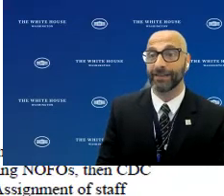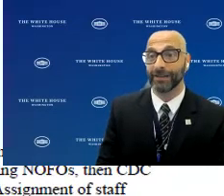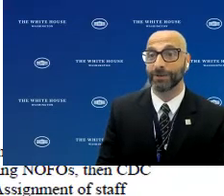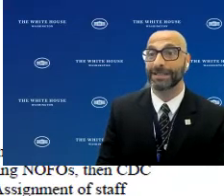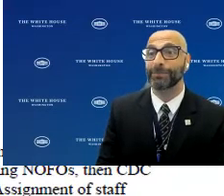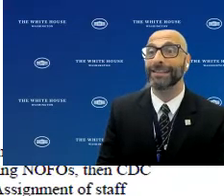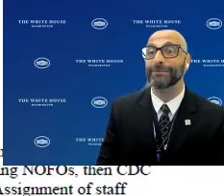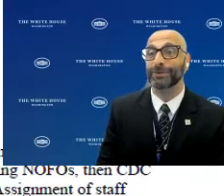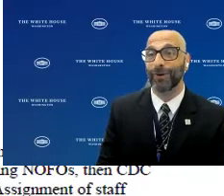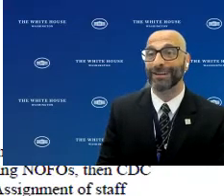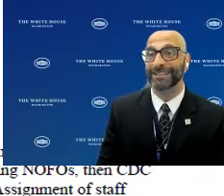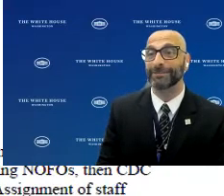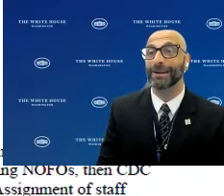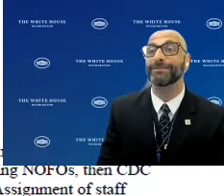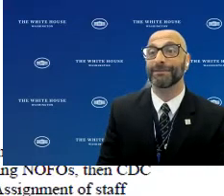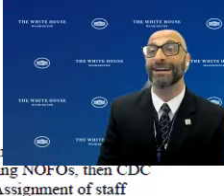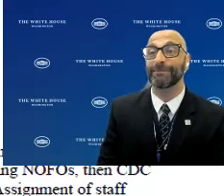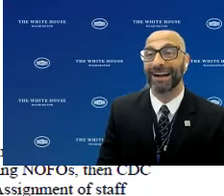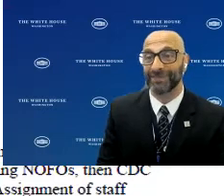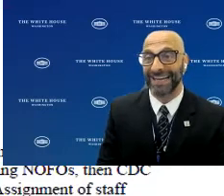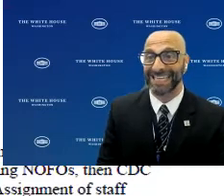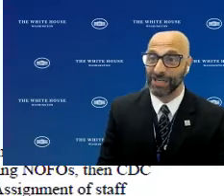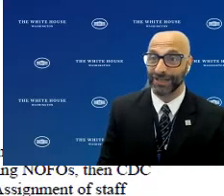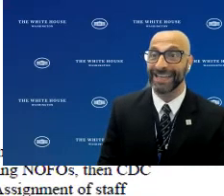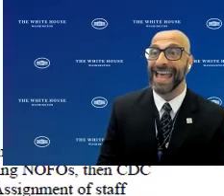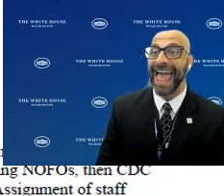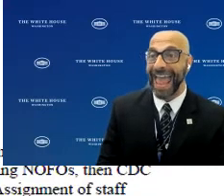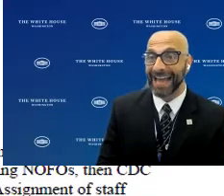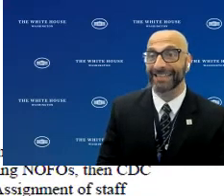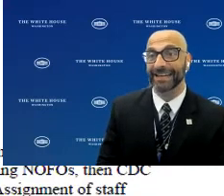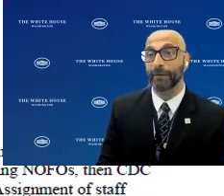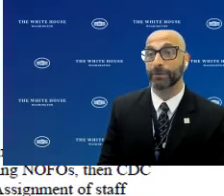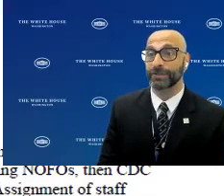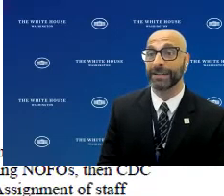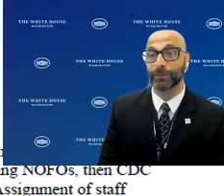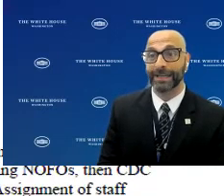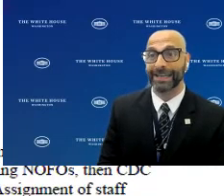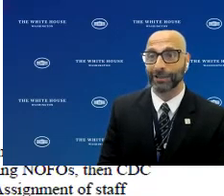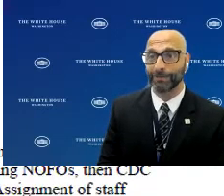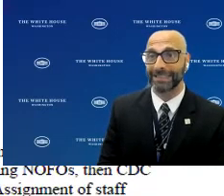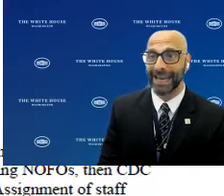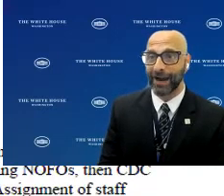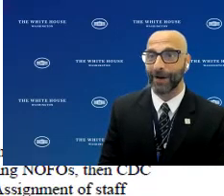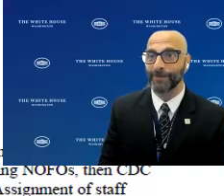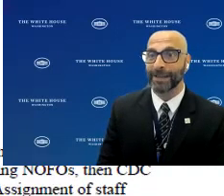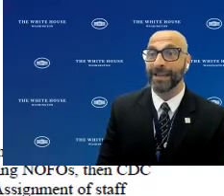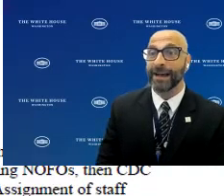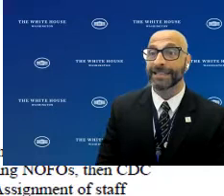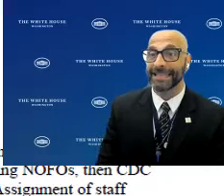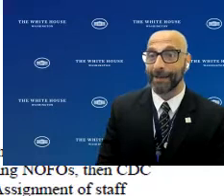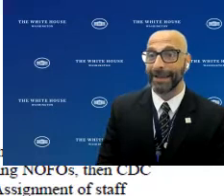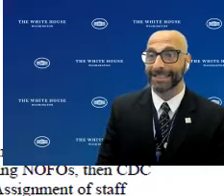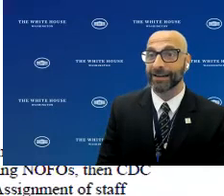reach out to individuals to bring them to monkeypox vaccination and an opportunity to re-engage them into